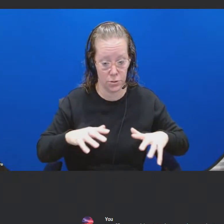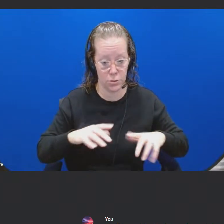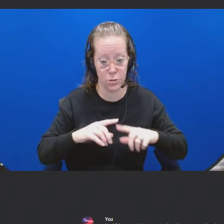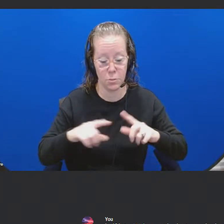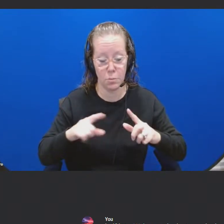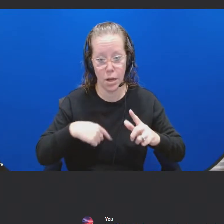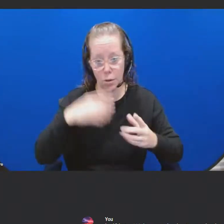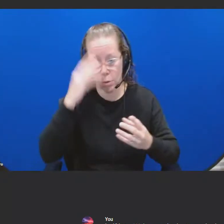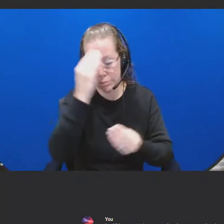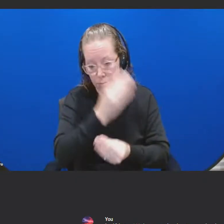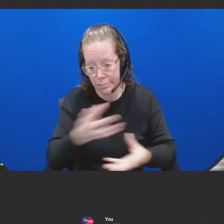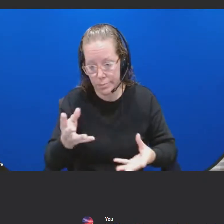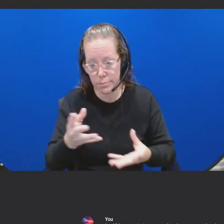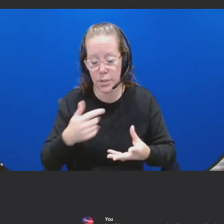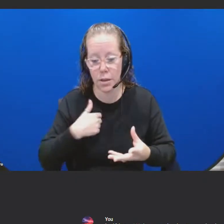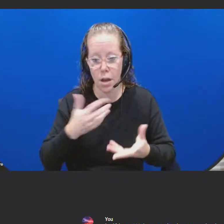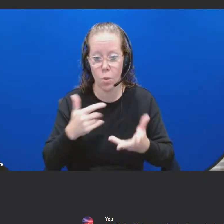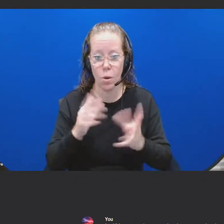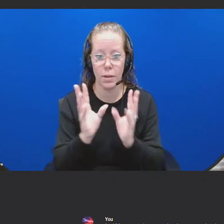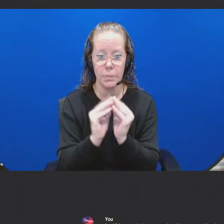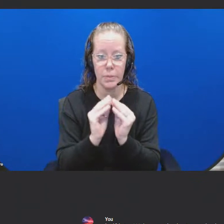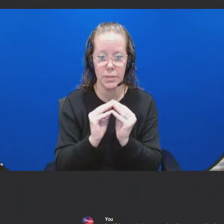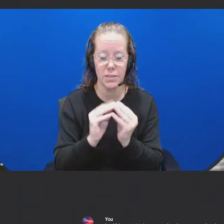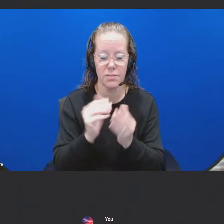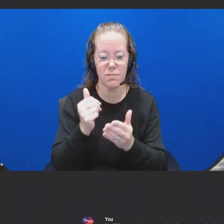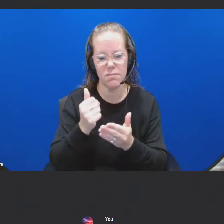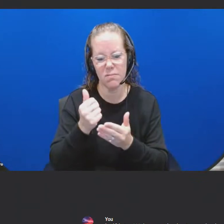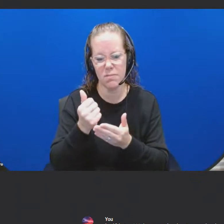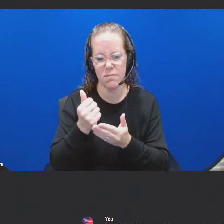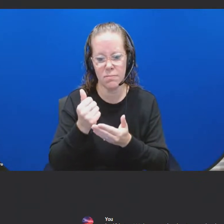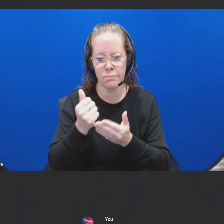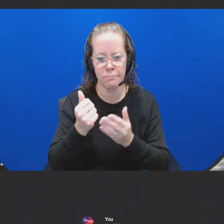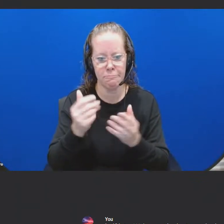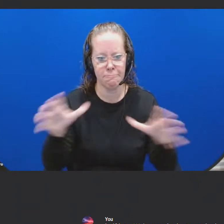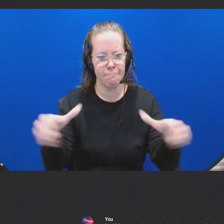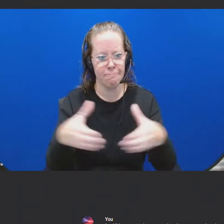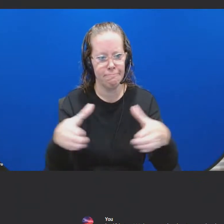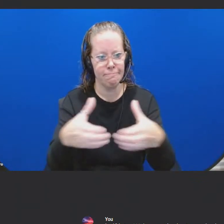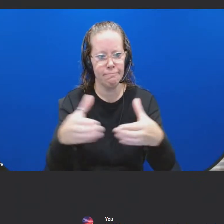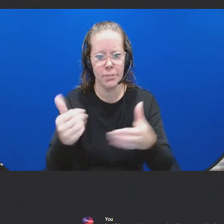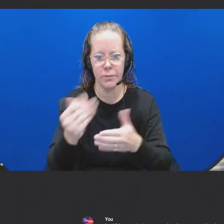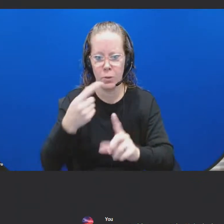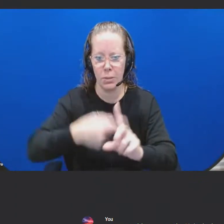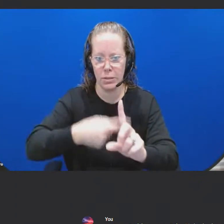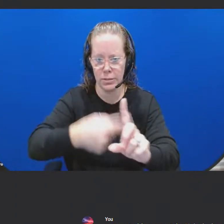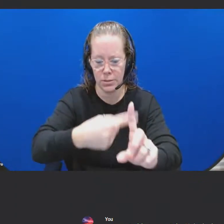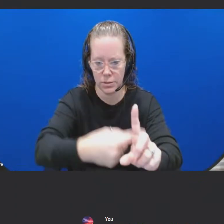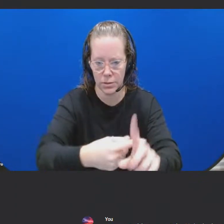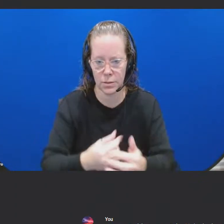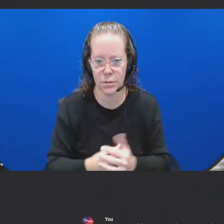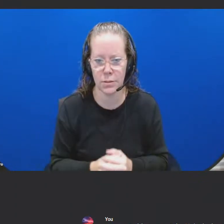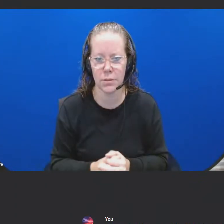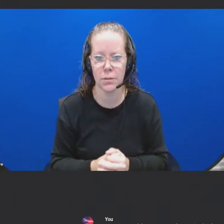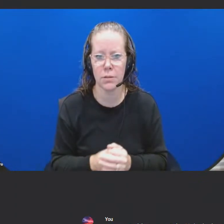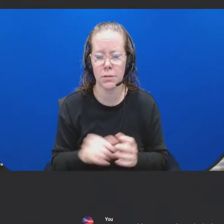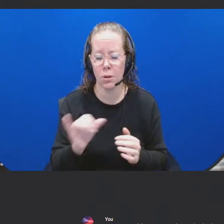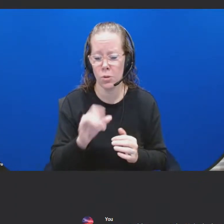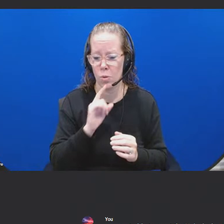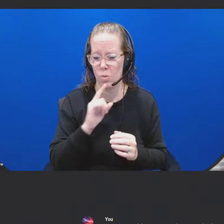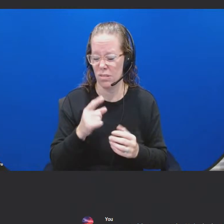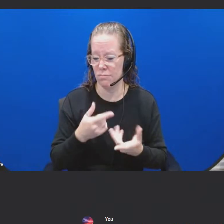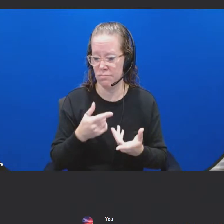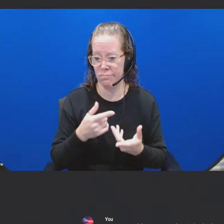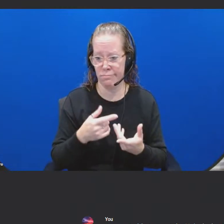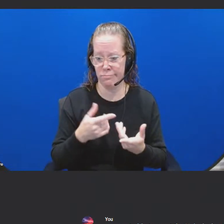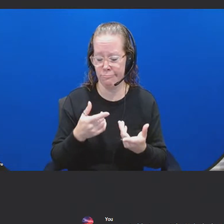said I would meet with you every couple of months. So as I've said, there's not a lot happening, but I have a